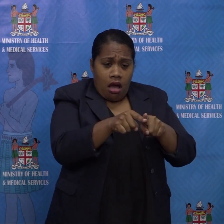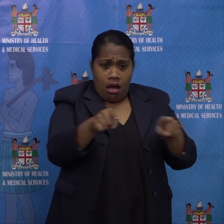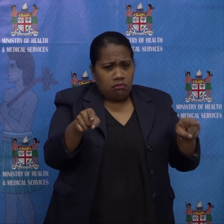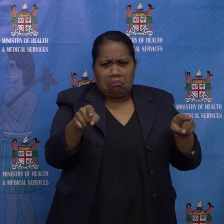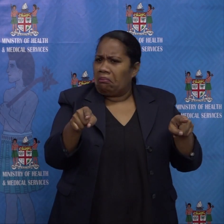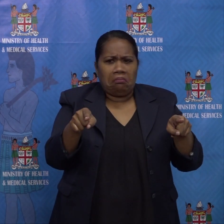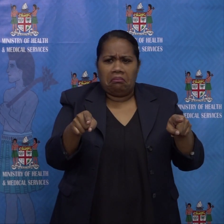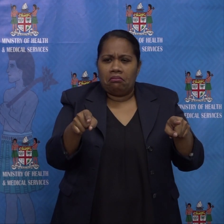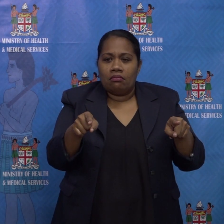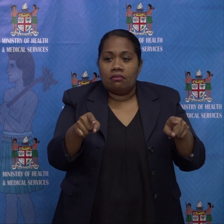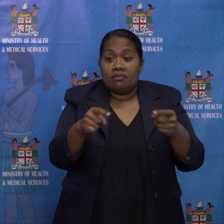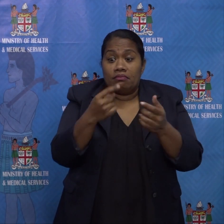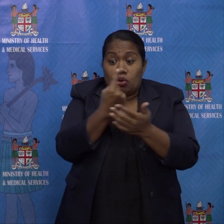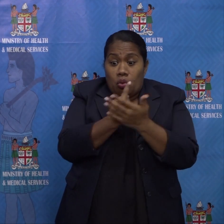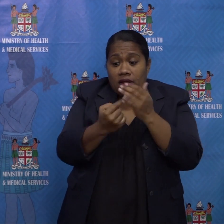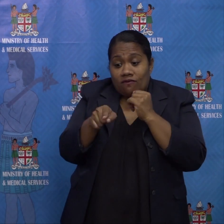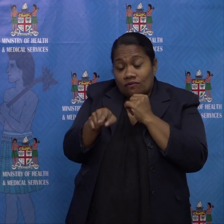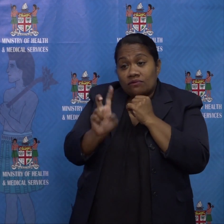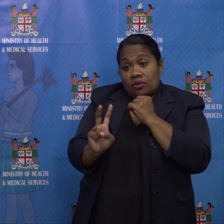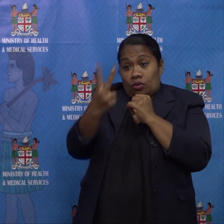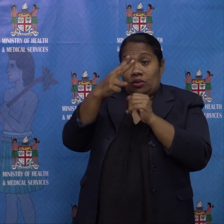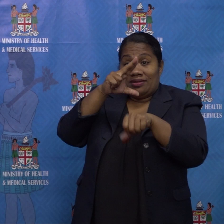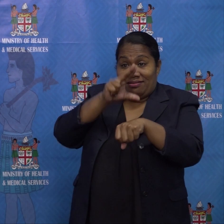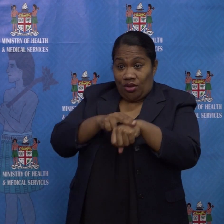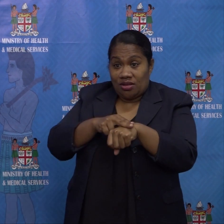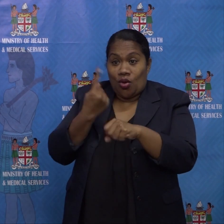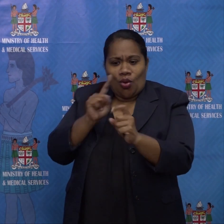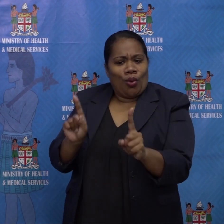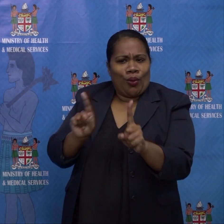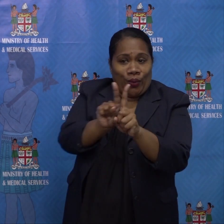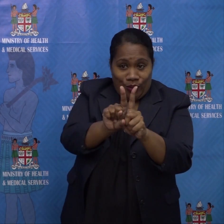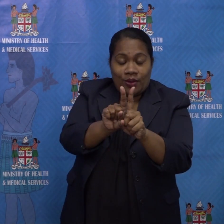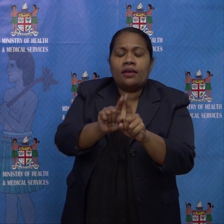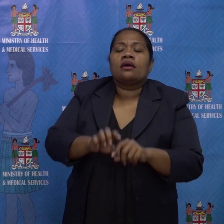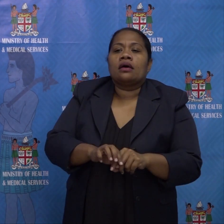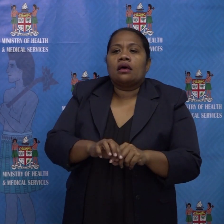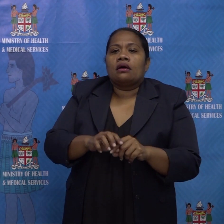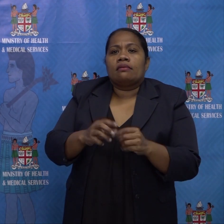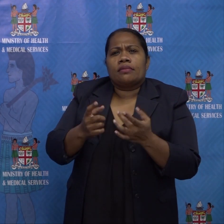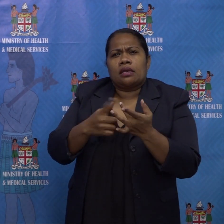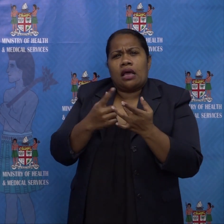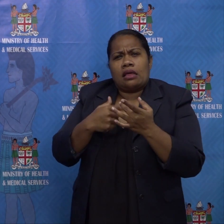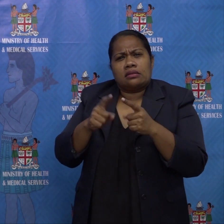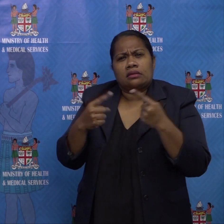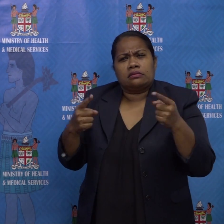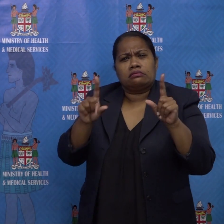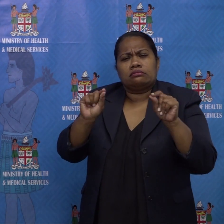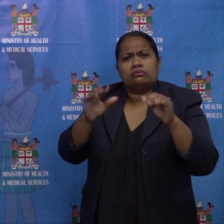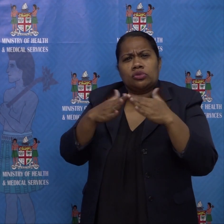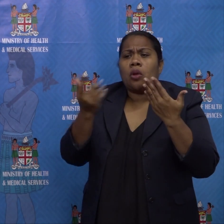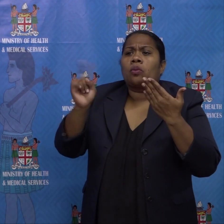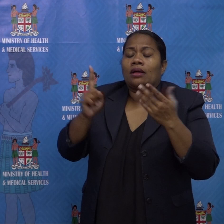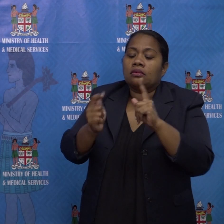for this second doctor, these two are close contacts. And then the other thing we start doing is testing all the